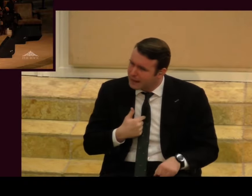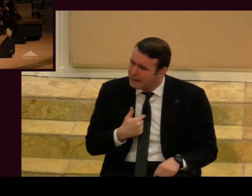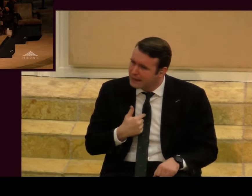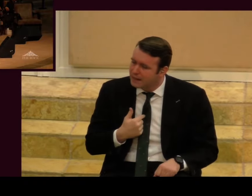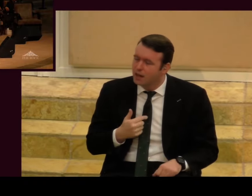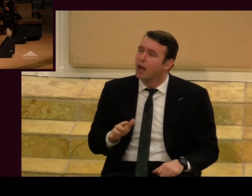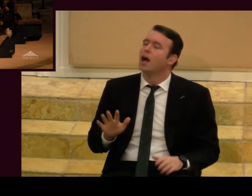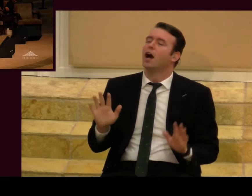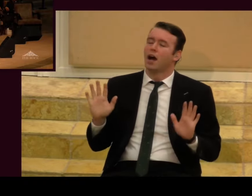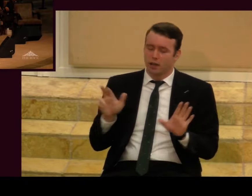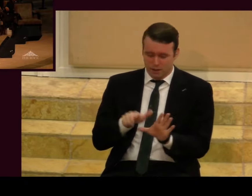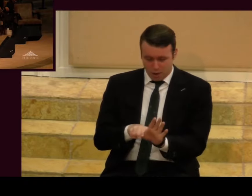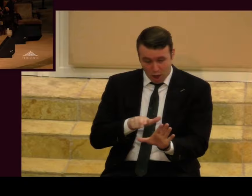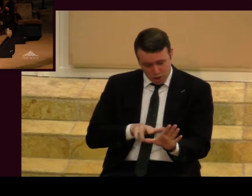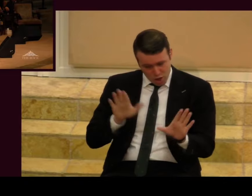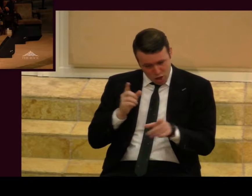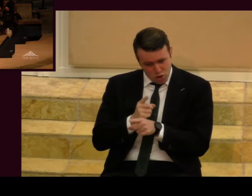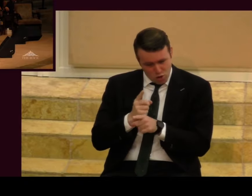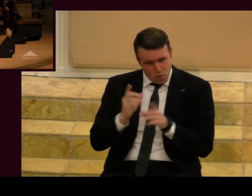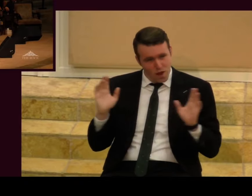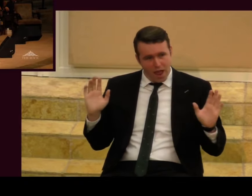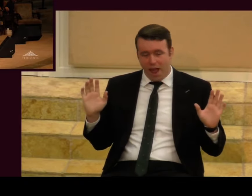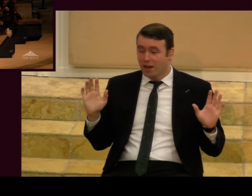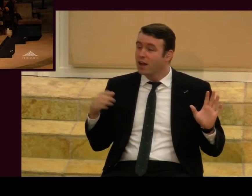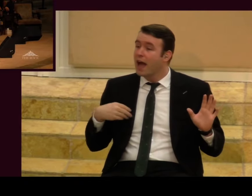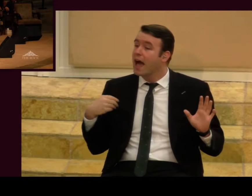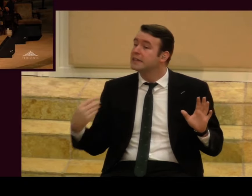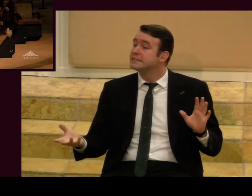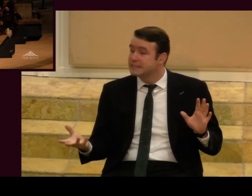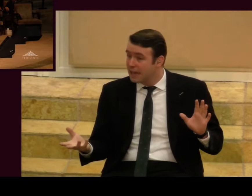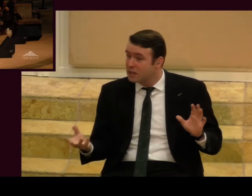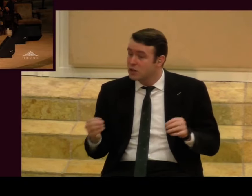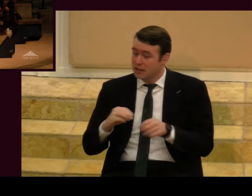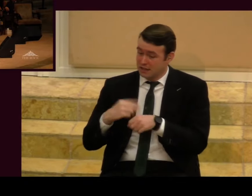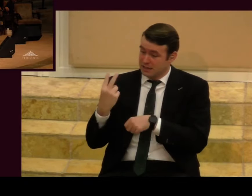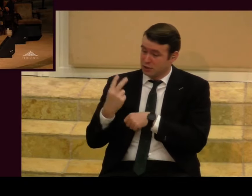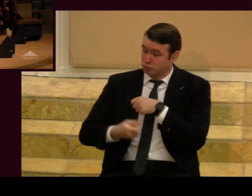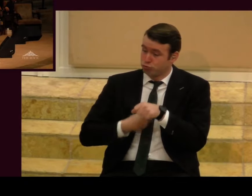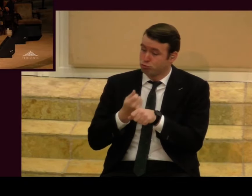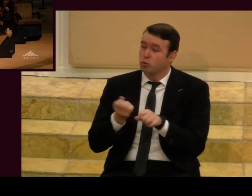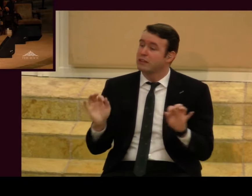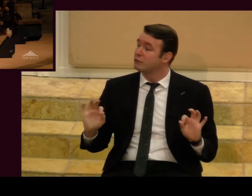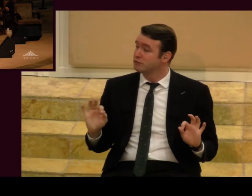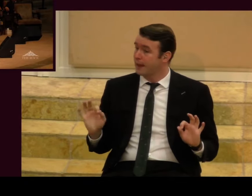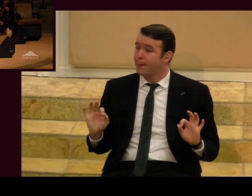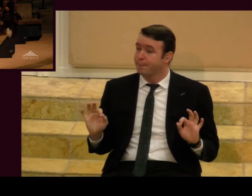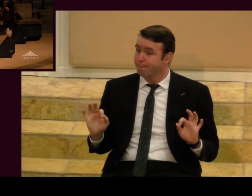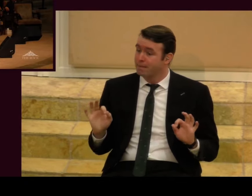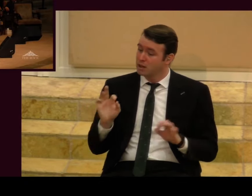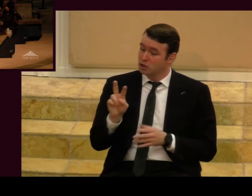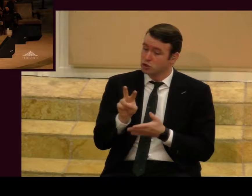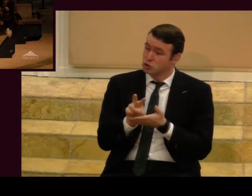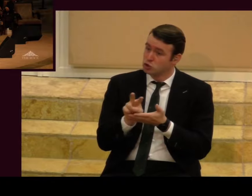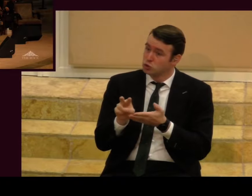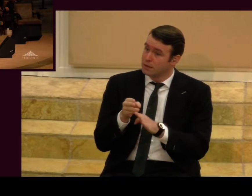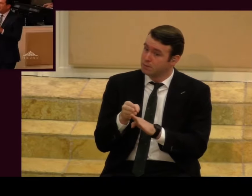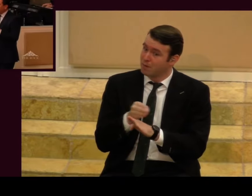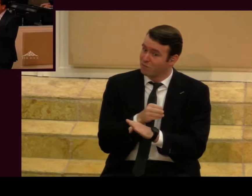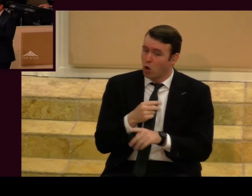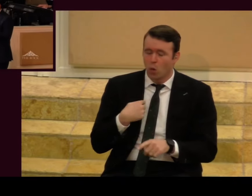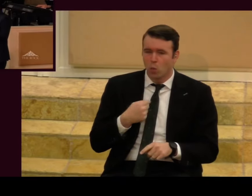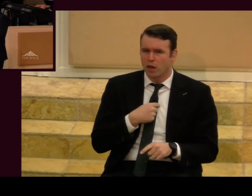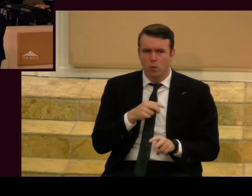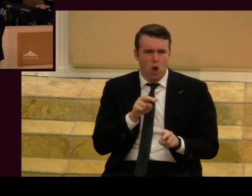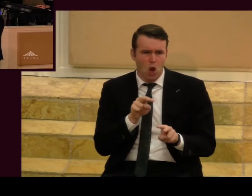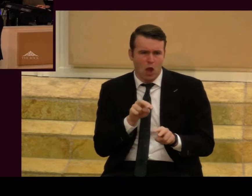anyway. And I said, oh, okay, yeah, you're right. And I will tell you, in 2 years' time, 2 weeks before